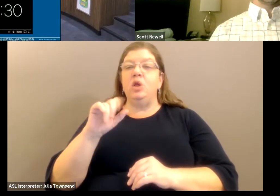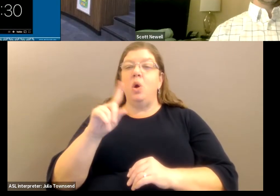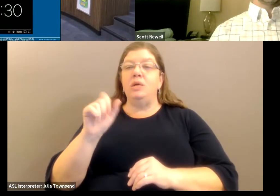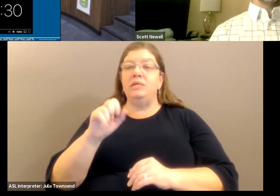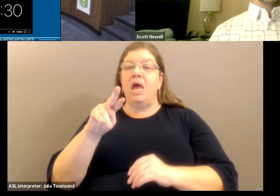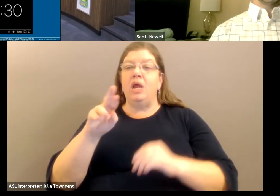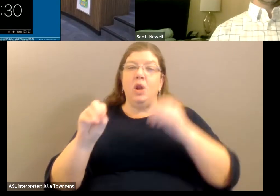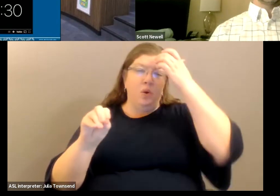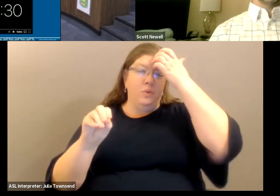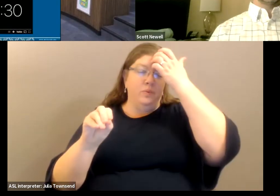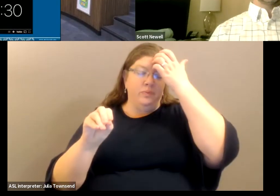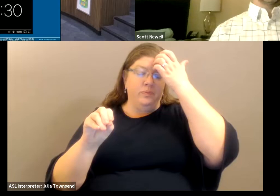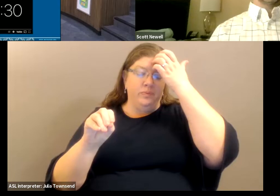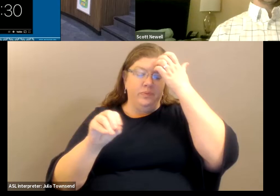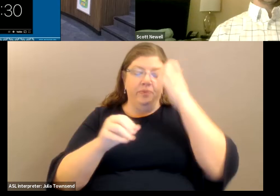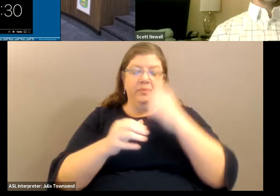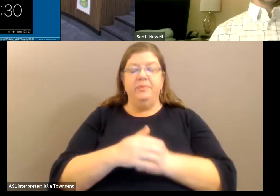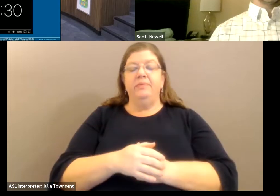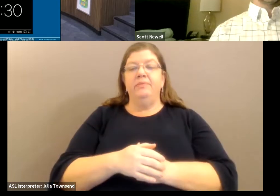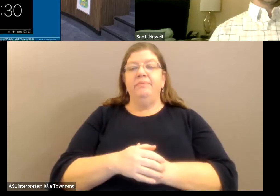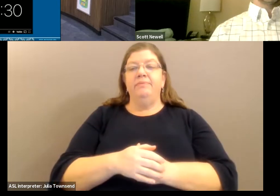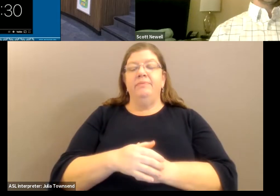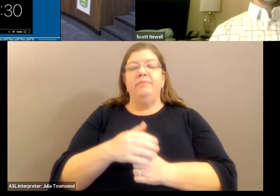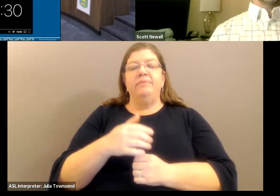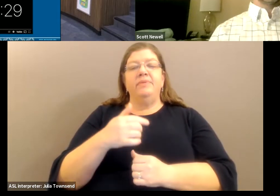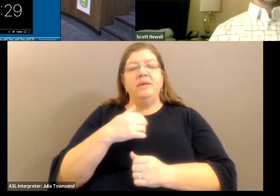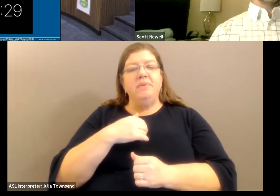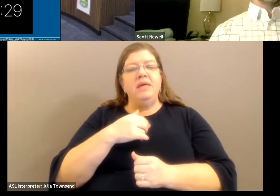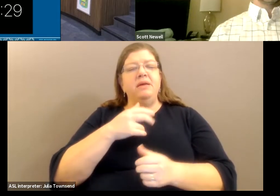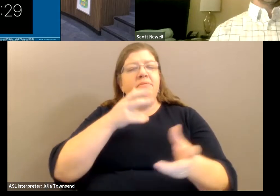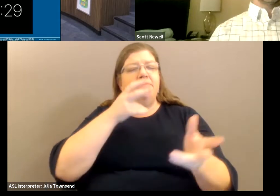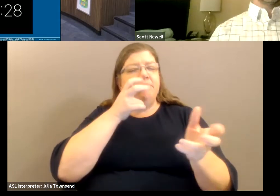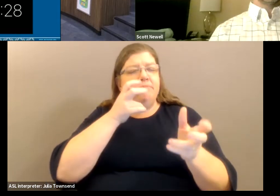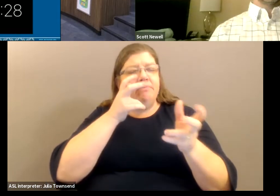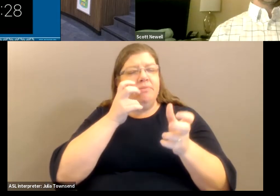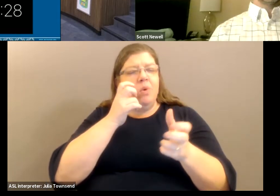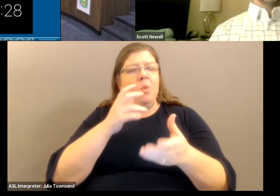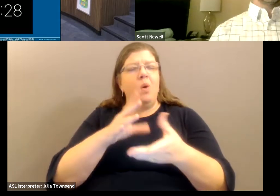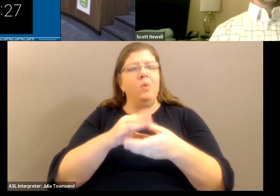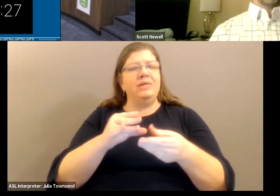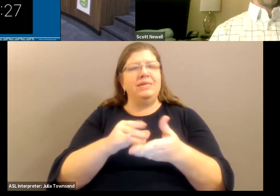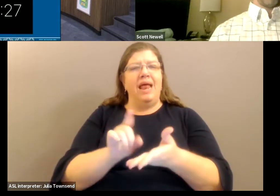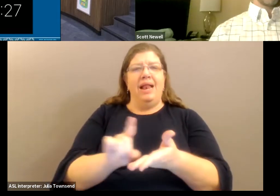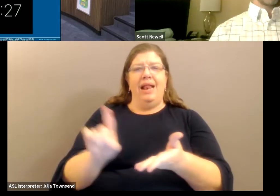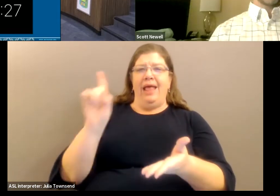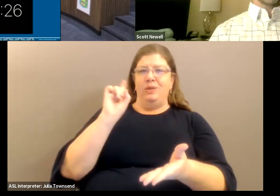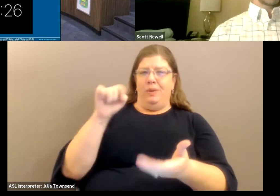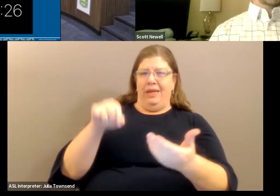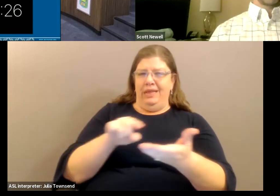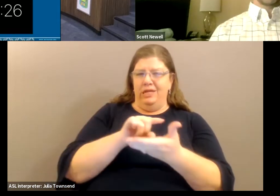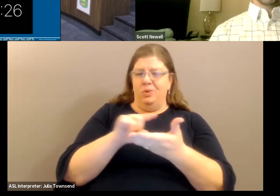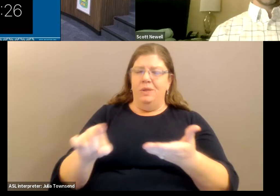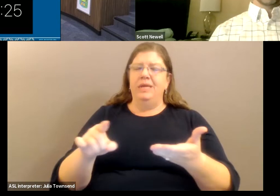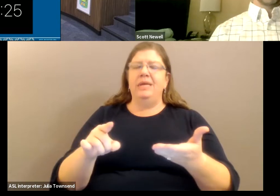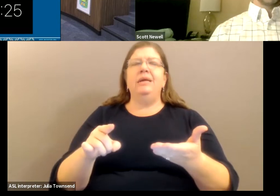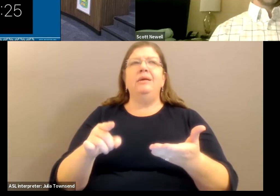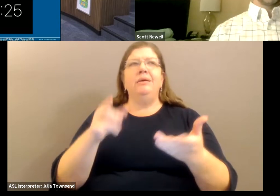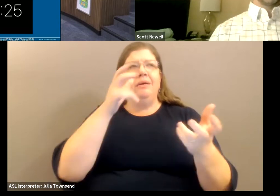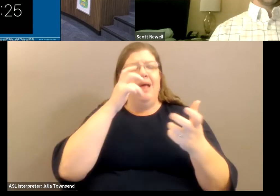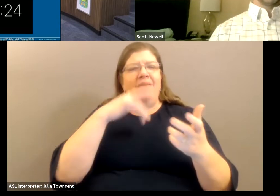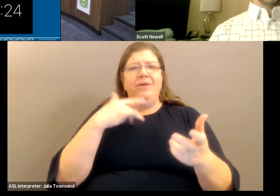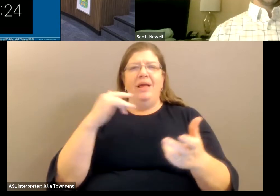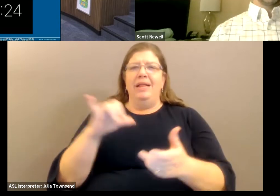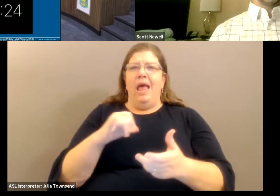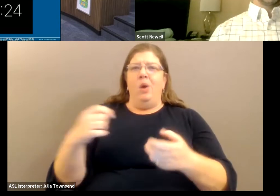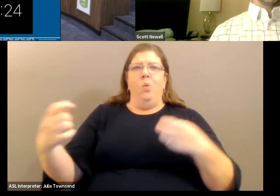I can't help but listen to what was said last week and even what's being said this week and feel like we're at war